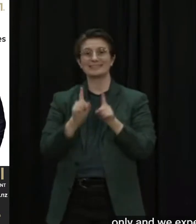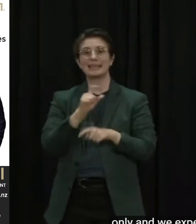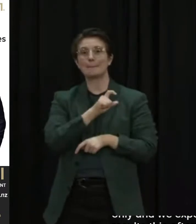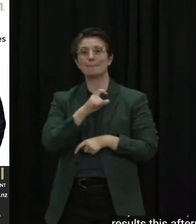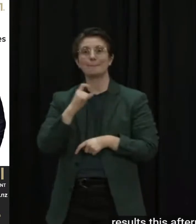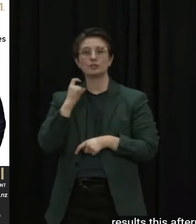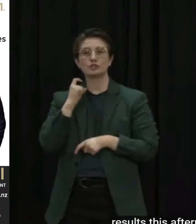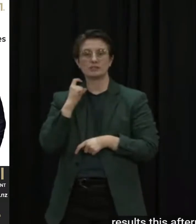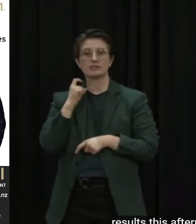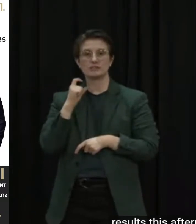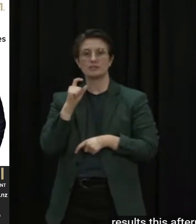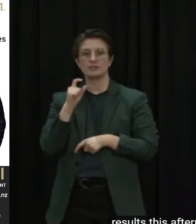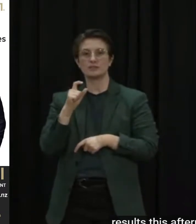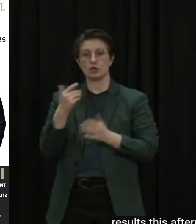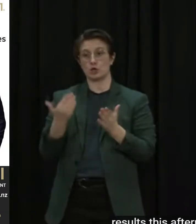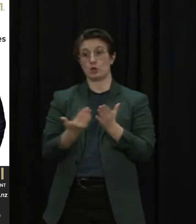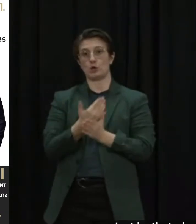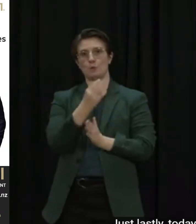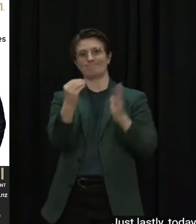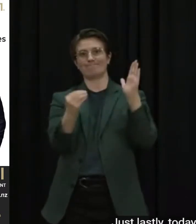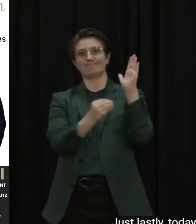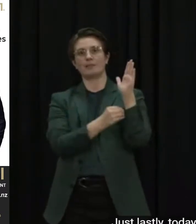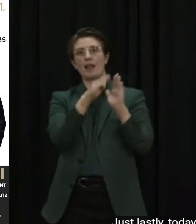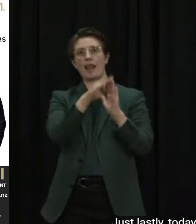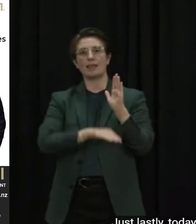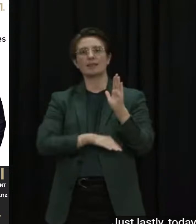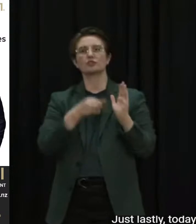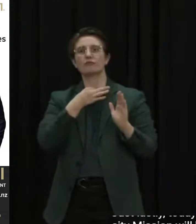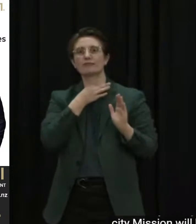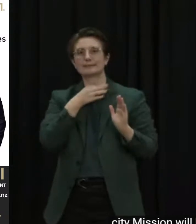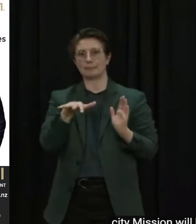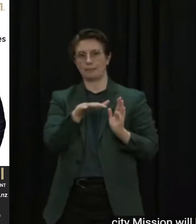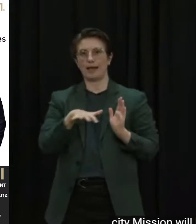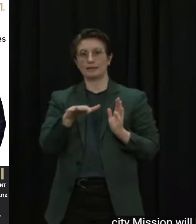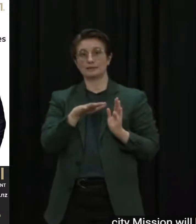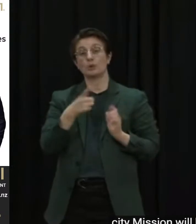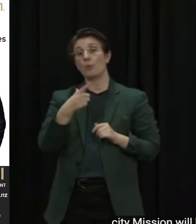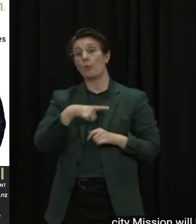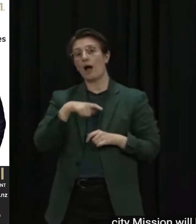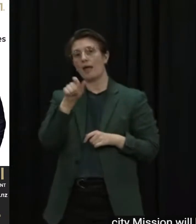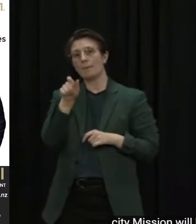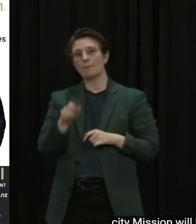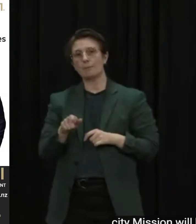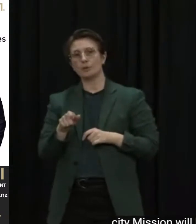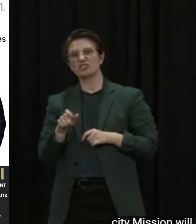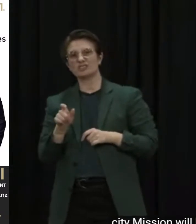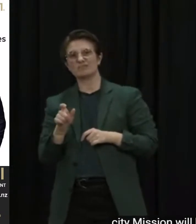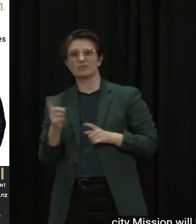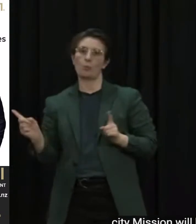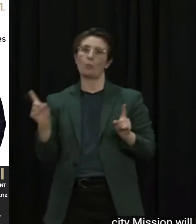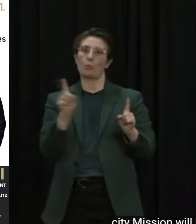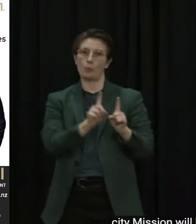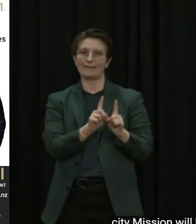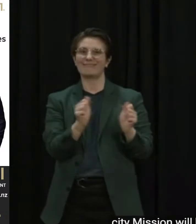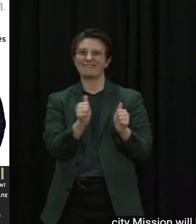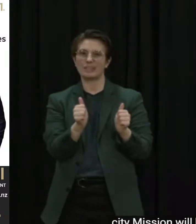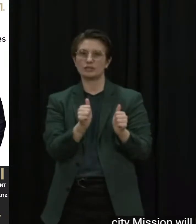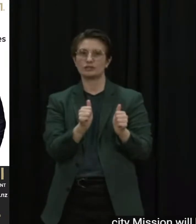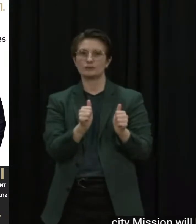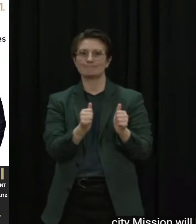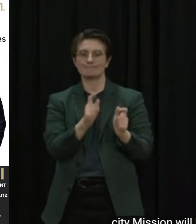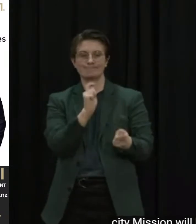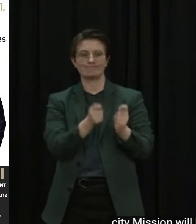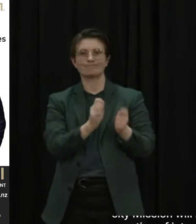interest after a person who receives services from their city centre site tested positive for